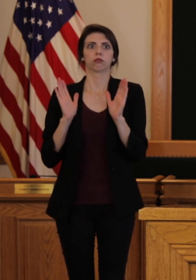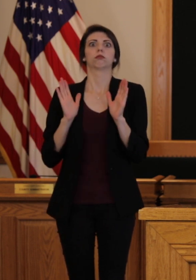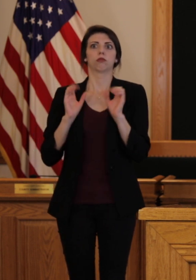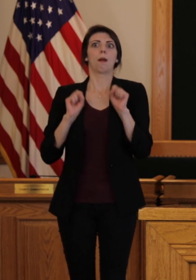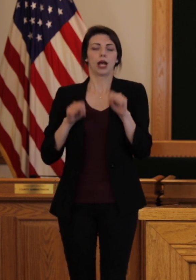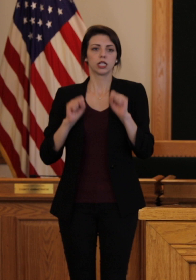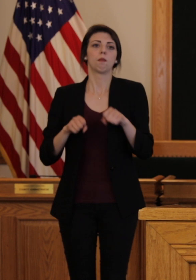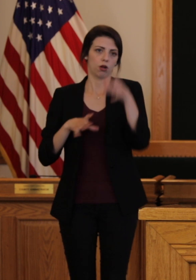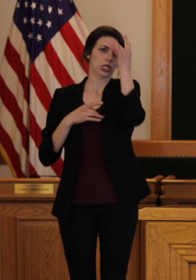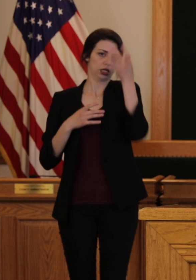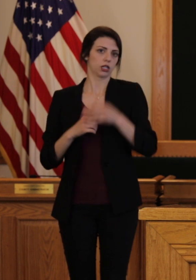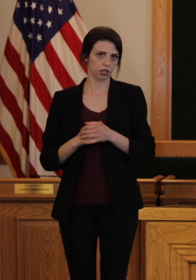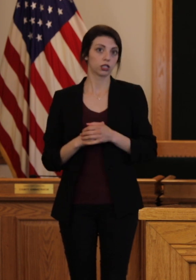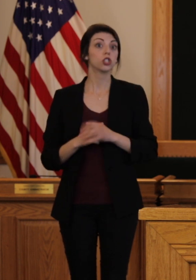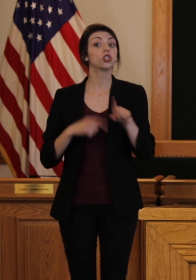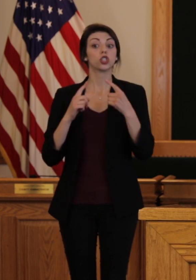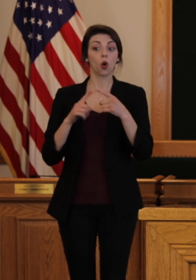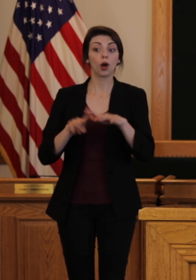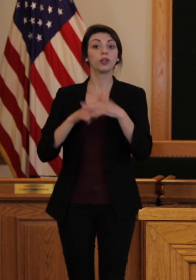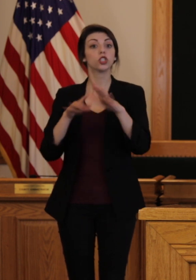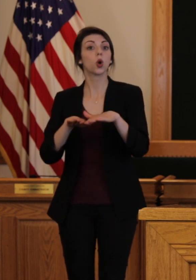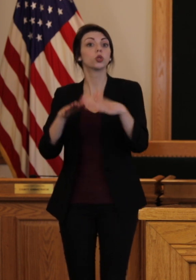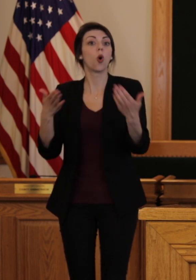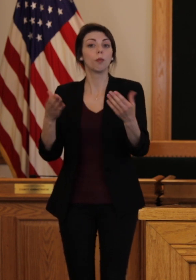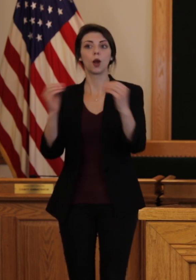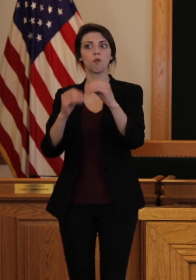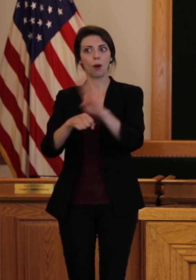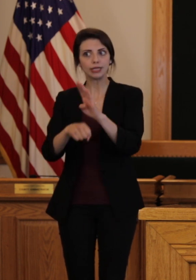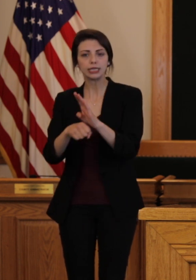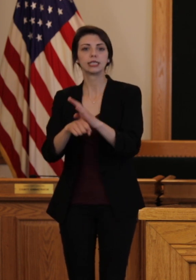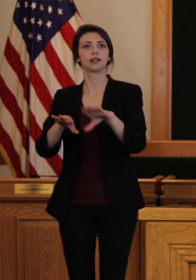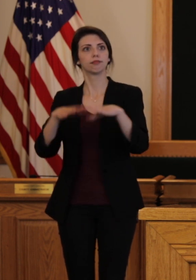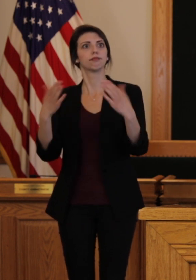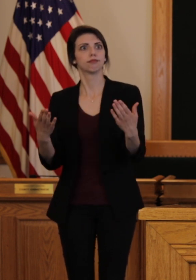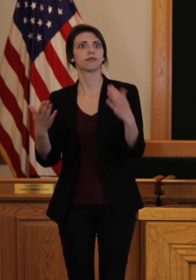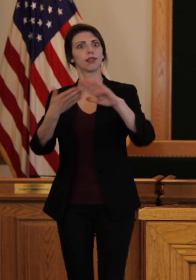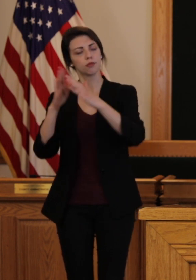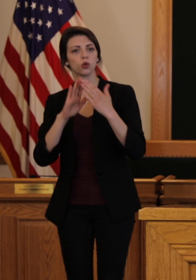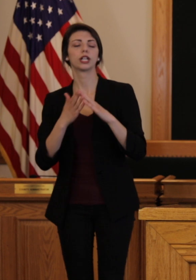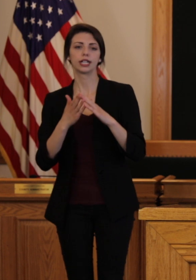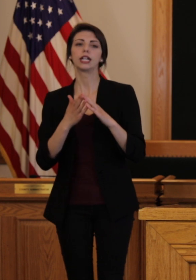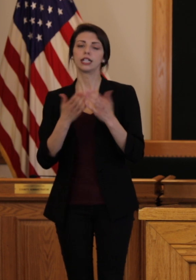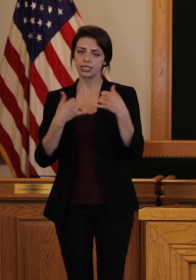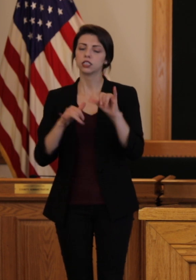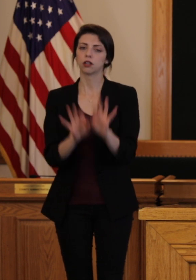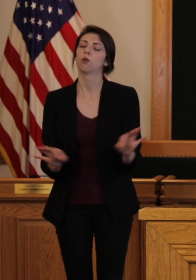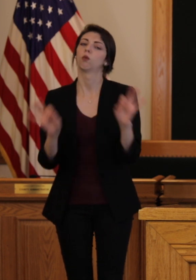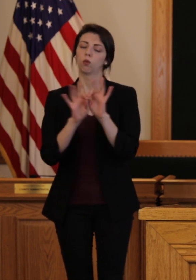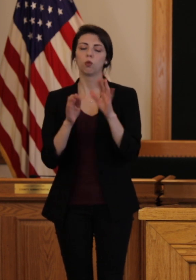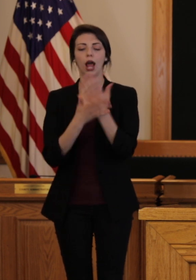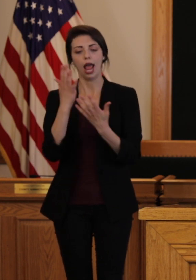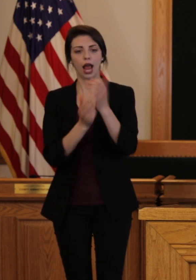continue to reopen businesses and our communities, it's important that we continue to practice frequent hand washing,